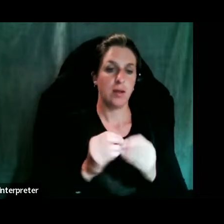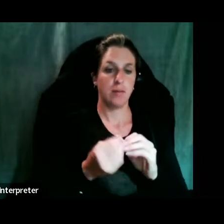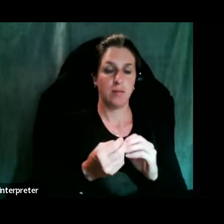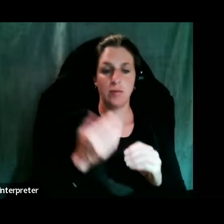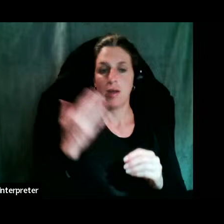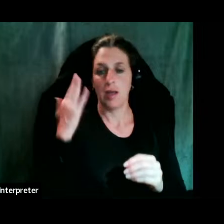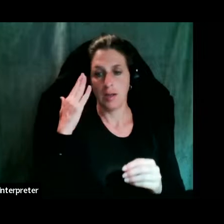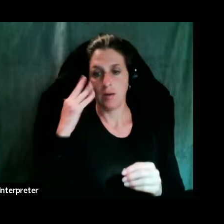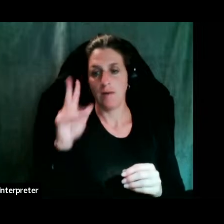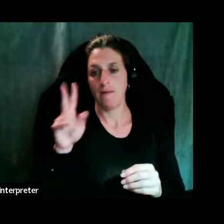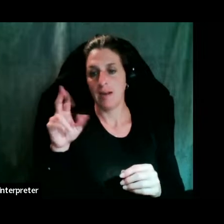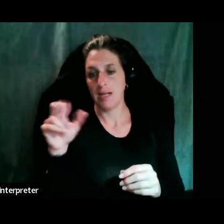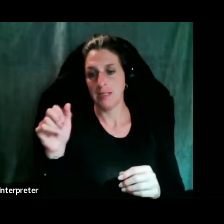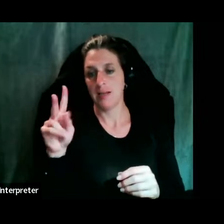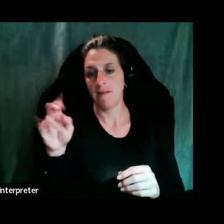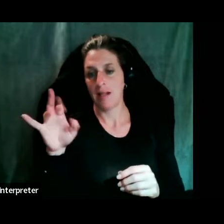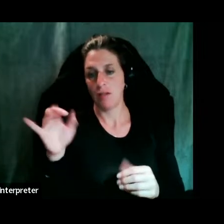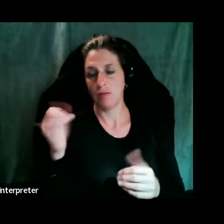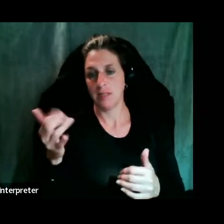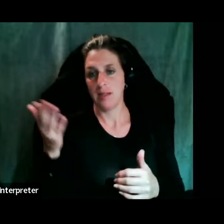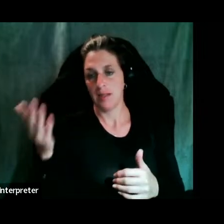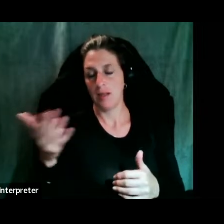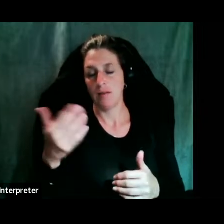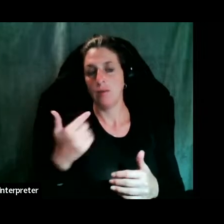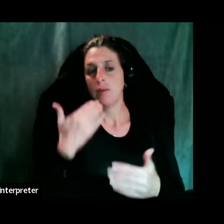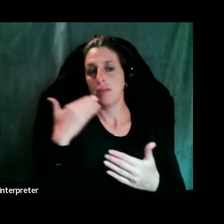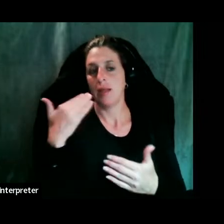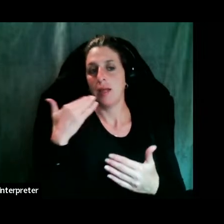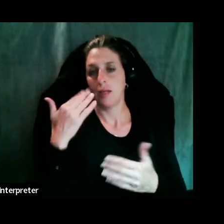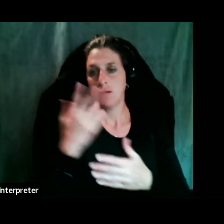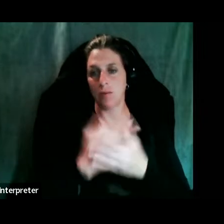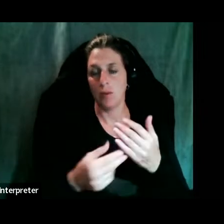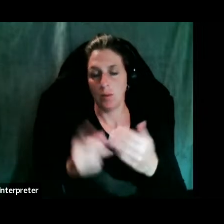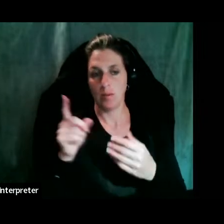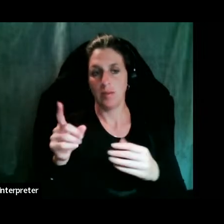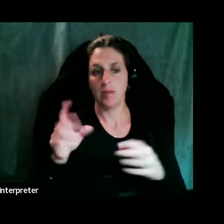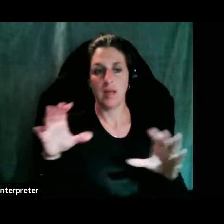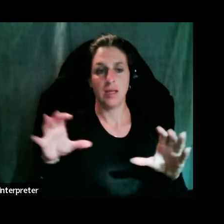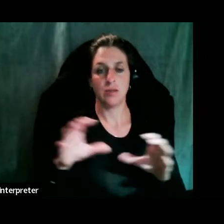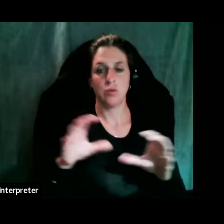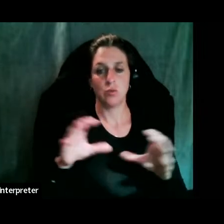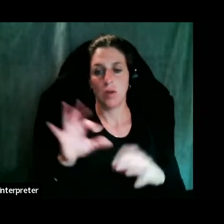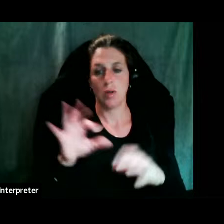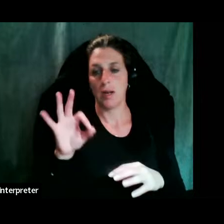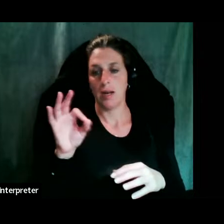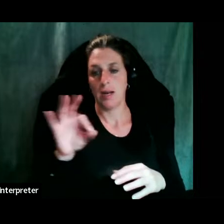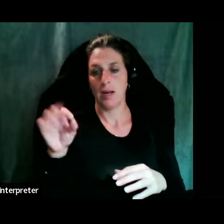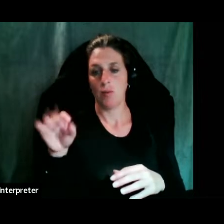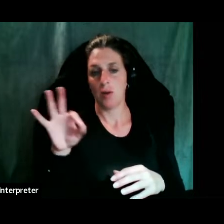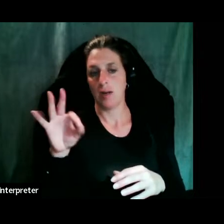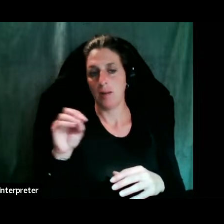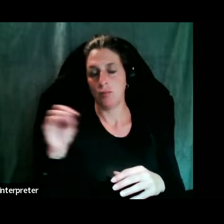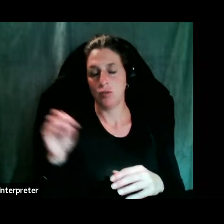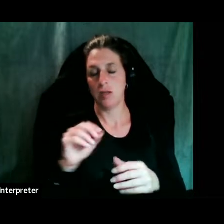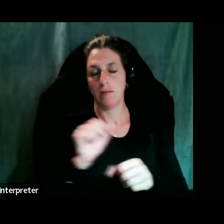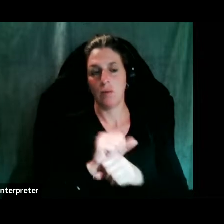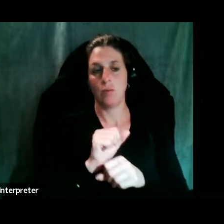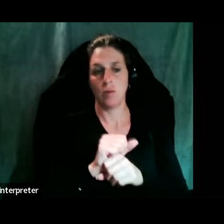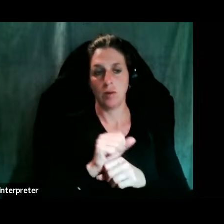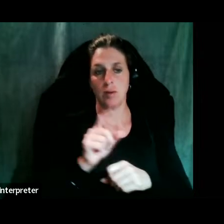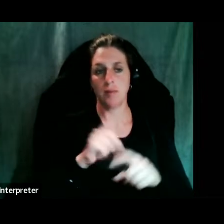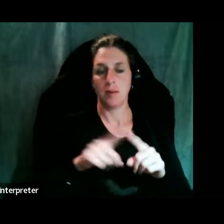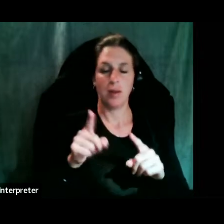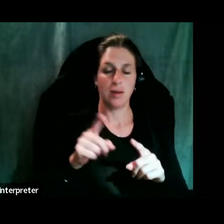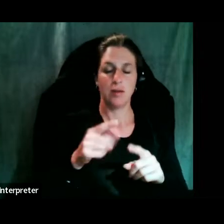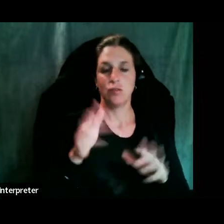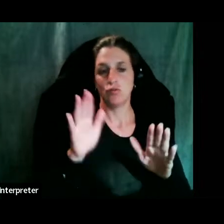Valerie are still sitting back there. And I want to thank both of them. You said that they do 99.99% of the work, but I know I know